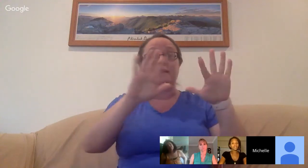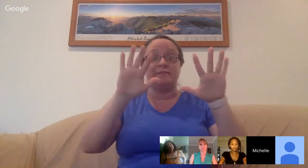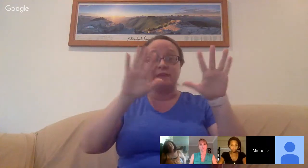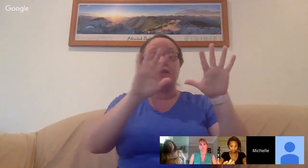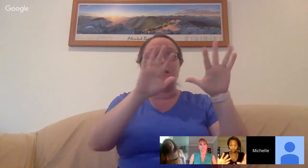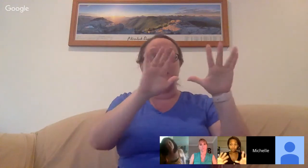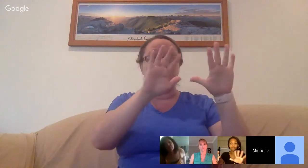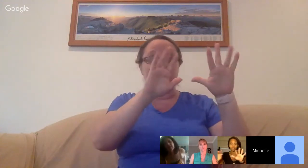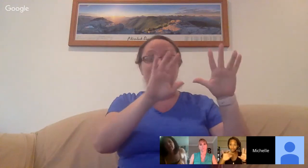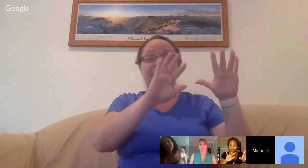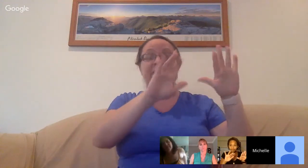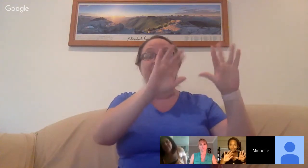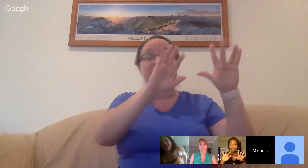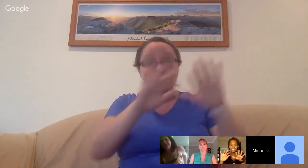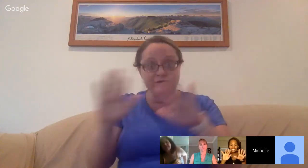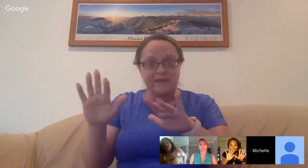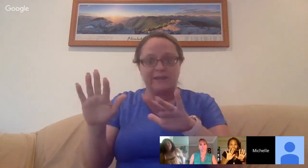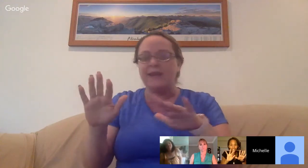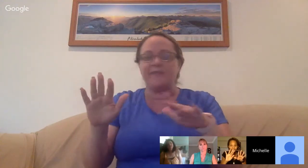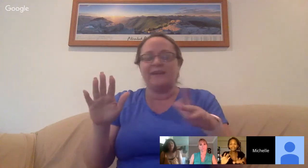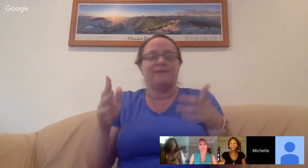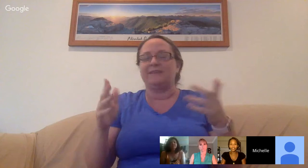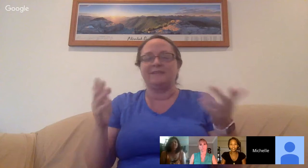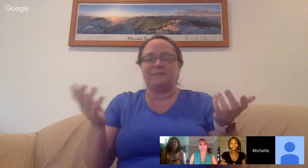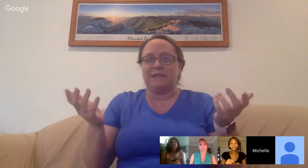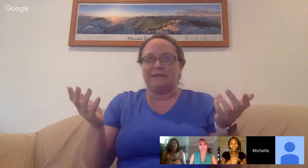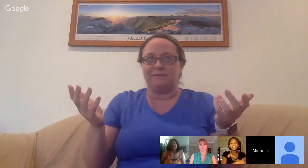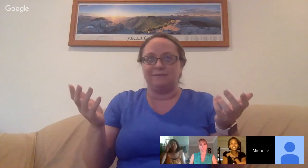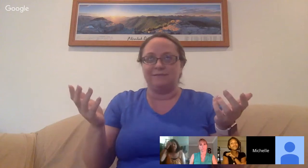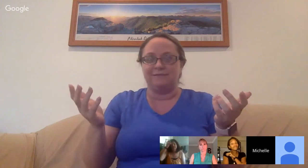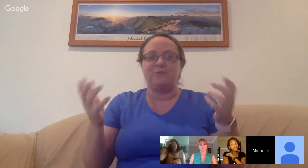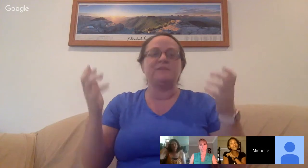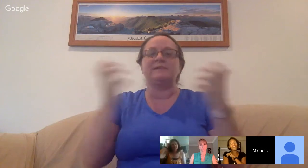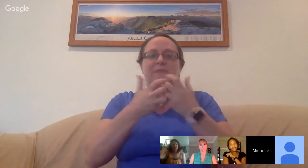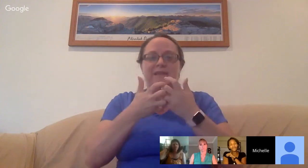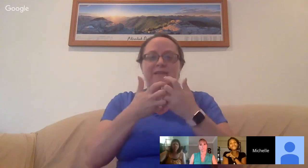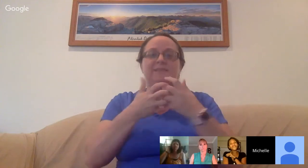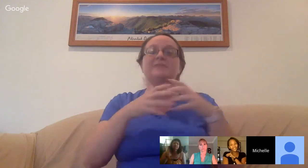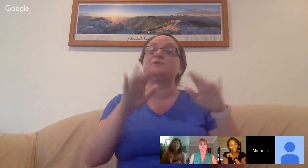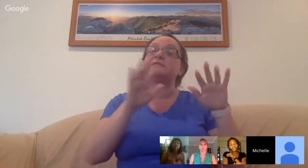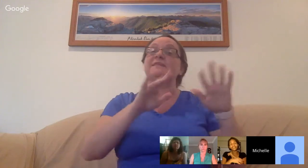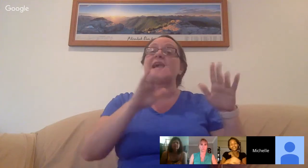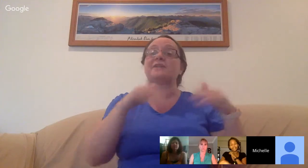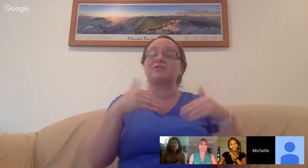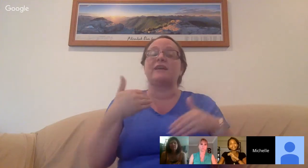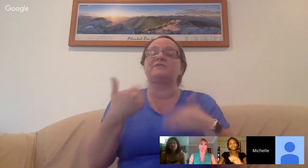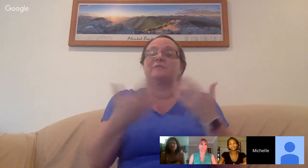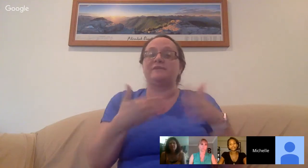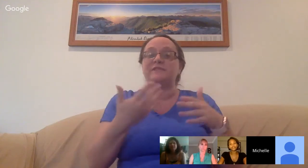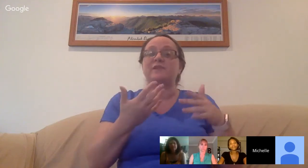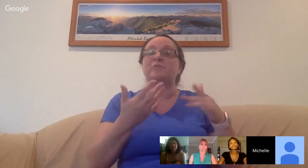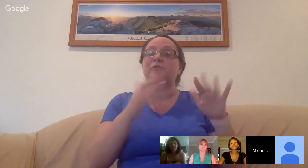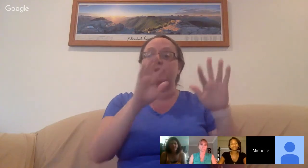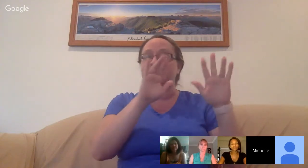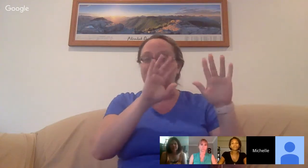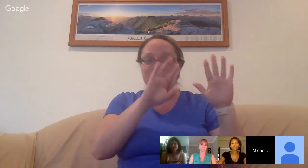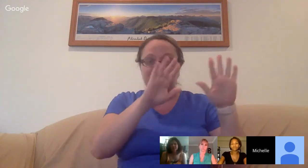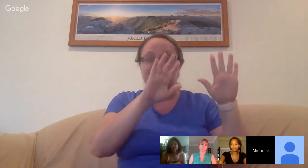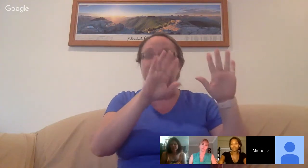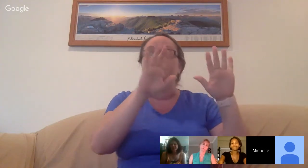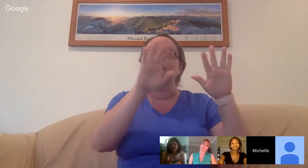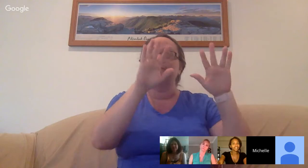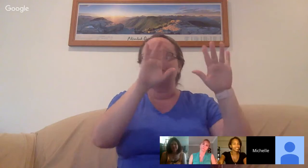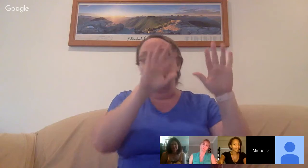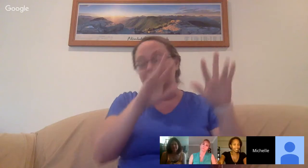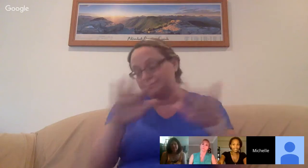literally thinking of a person like moving. Then I thought that didn't make, it wasn't making sense. So it doesn't actually have to be a physical movement. It could just